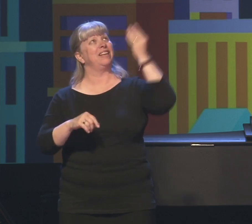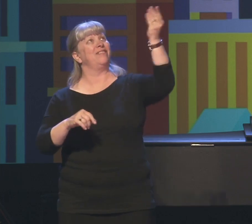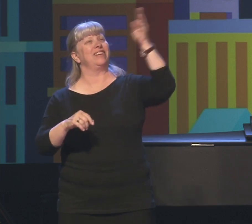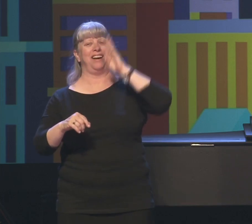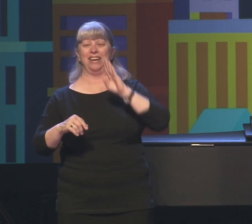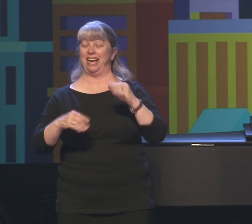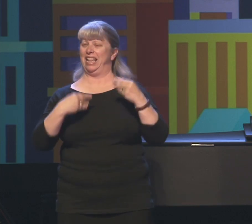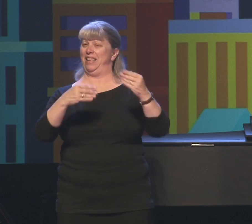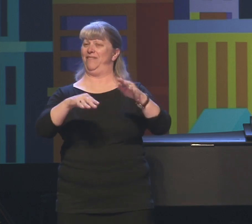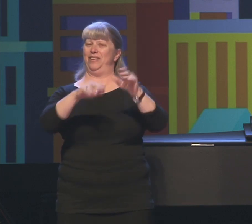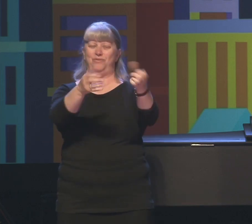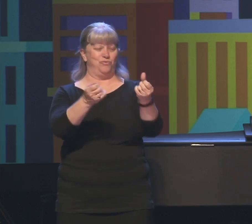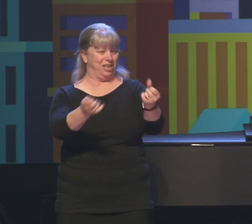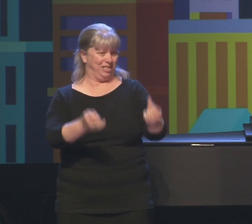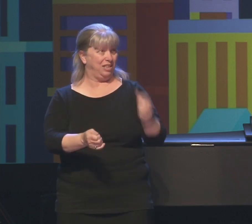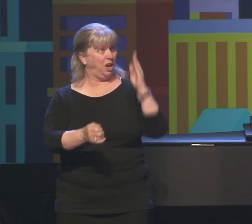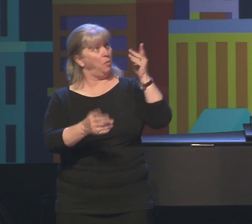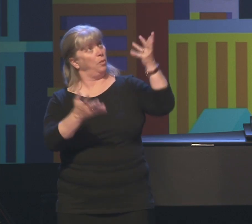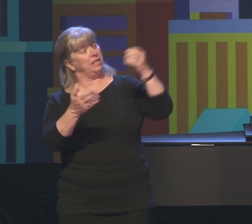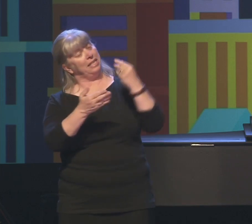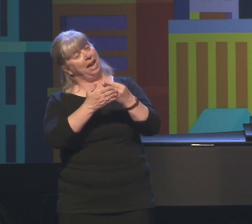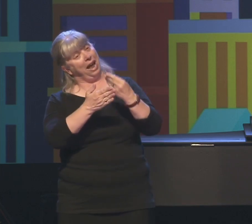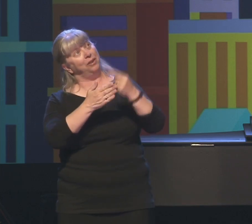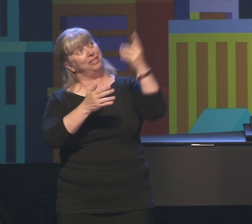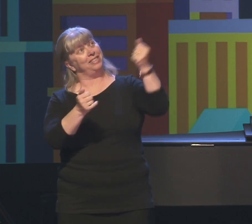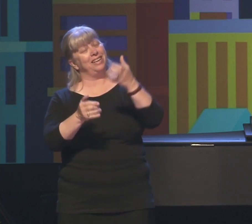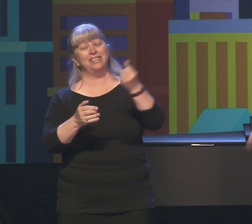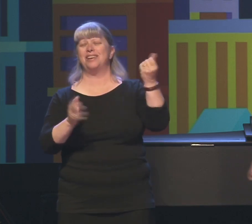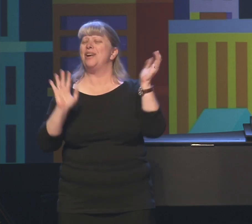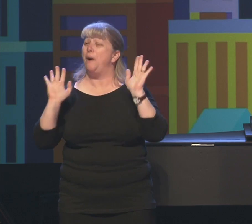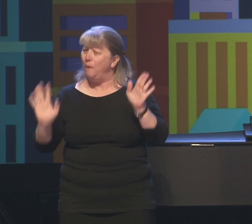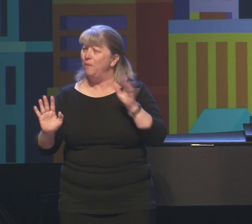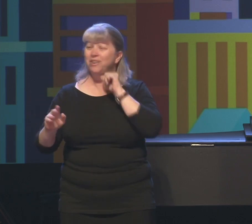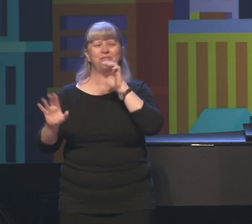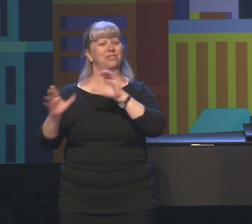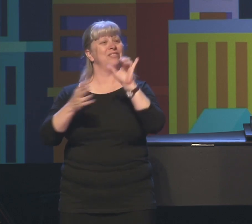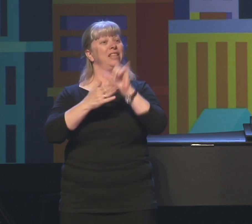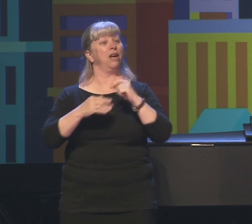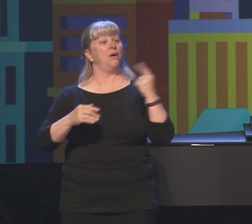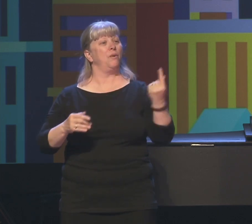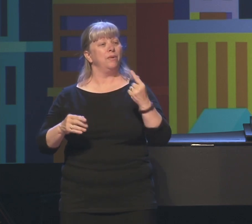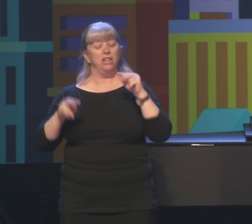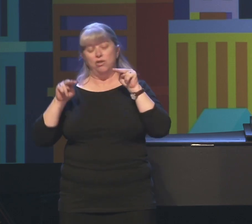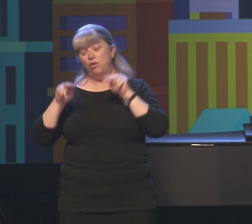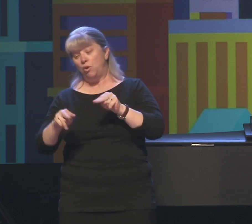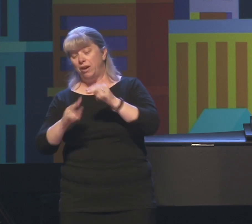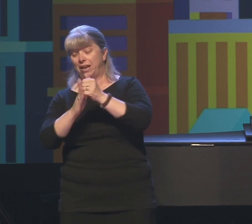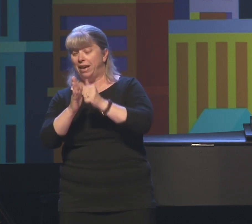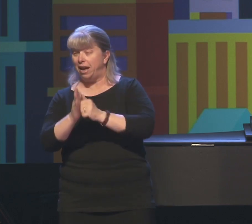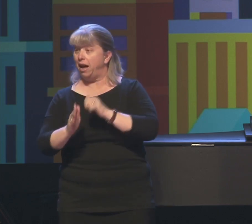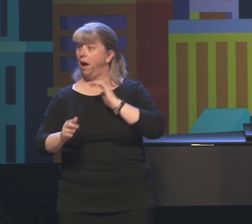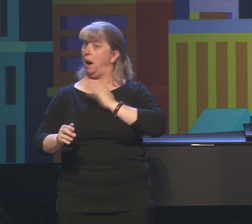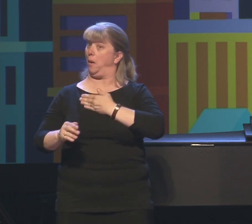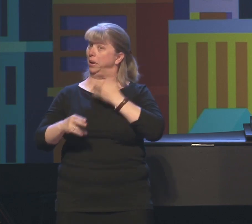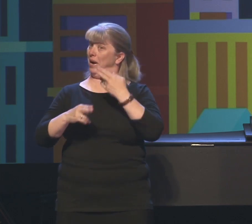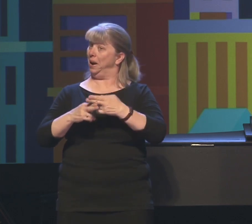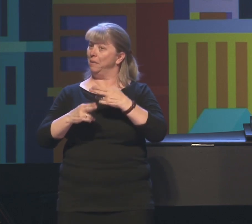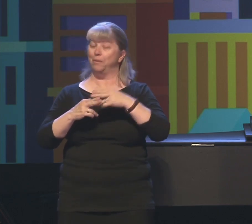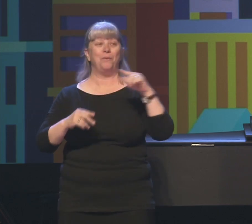on the dresser here. If God wants some cash, God can get cash out. No, like we don't do that. We always look at our bank accounts. It's got our name on